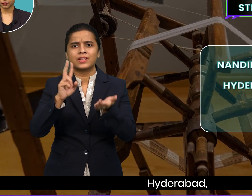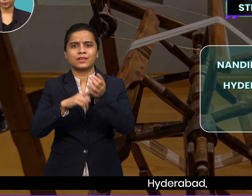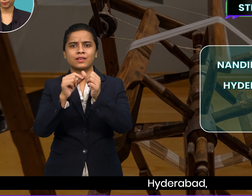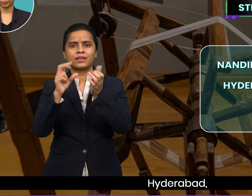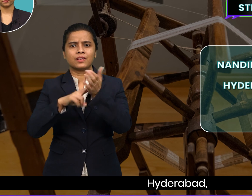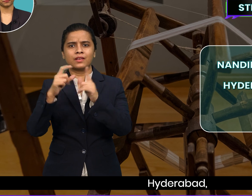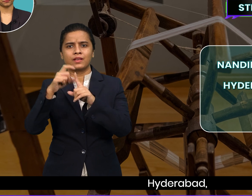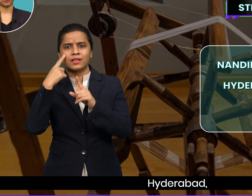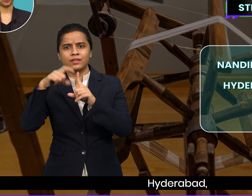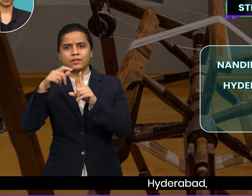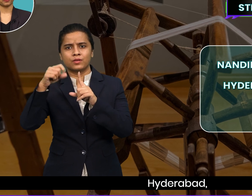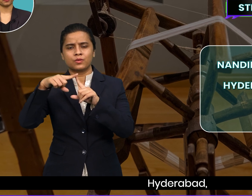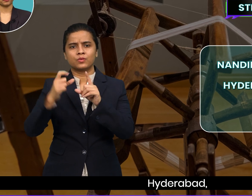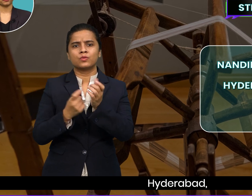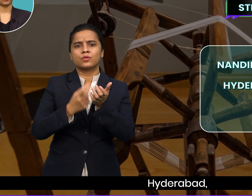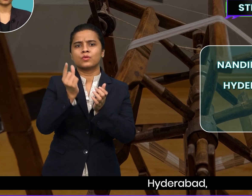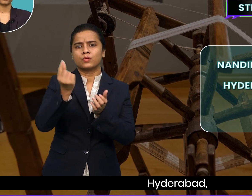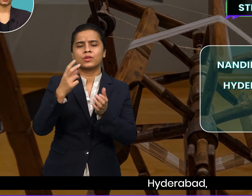Hyderabad,